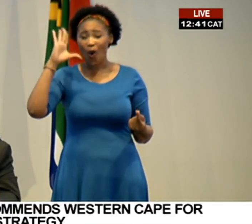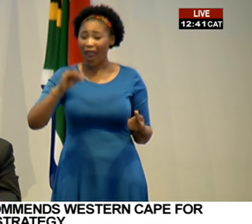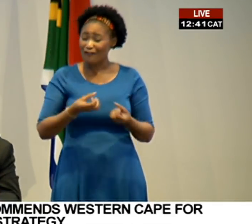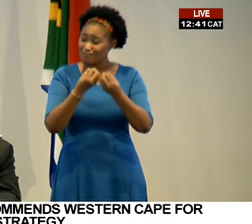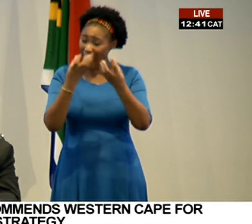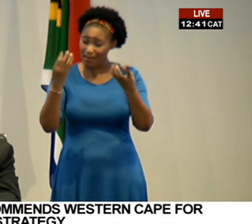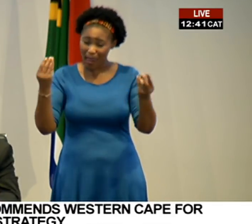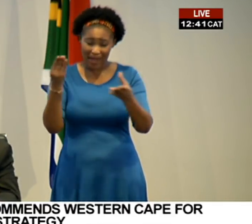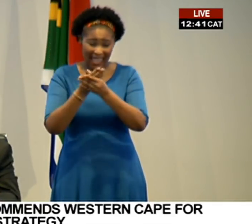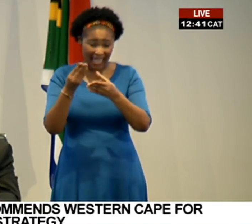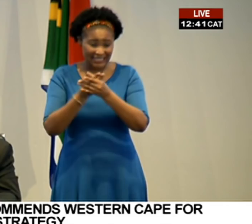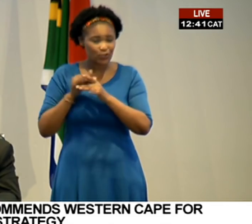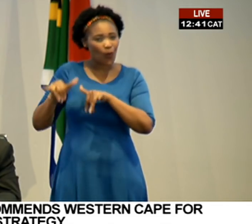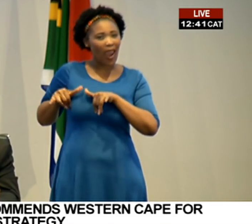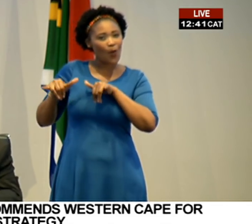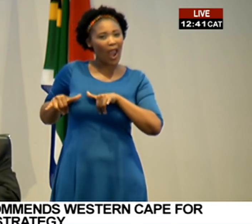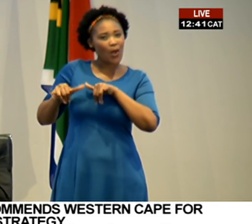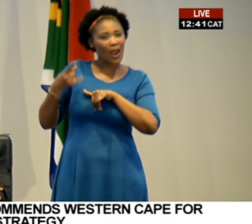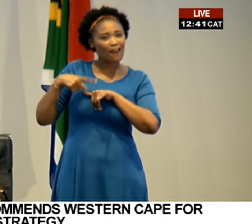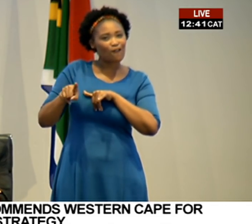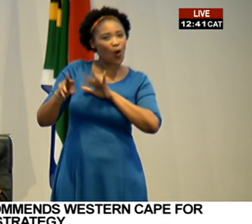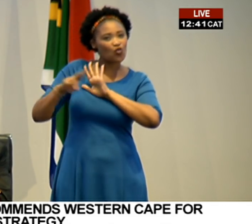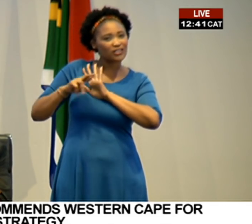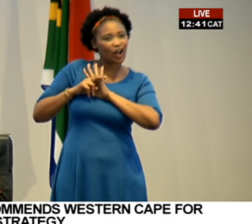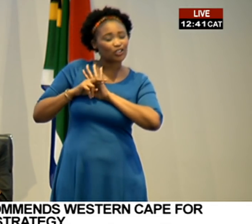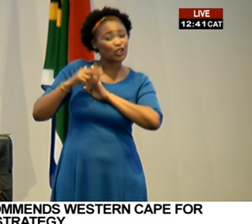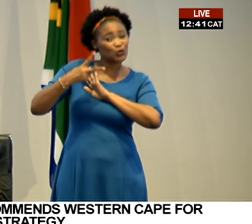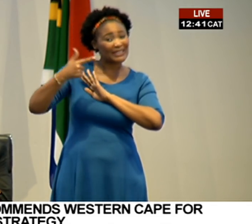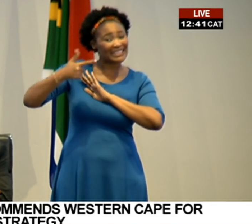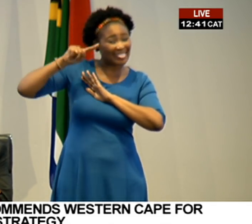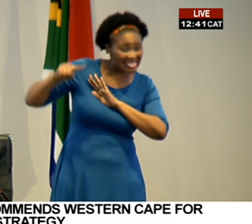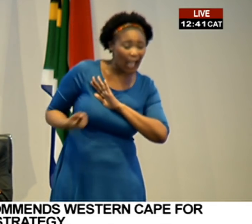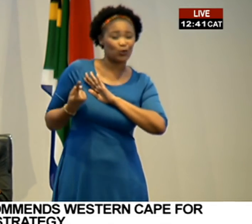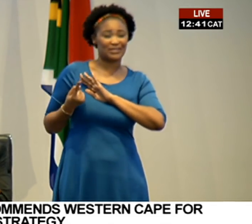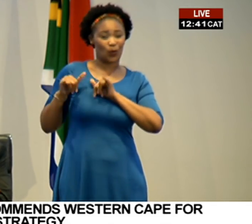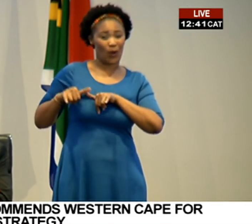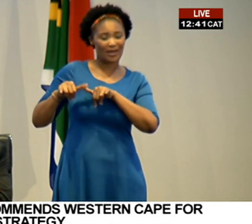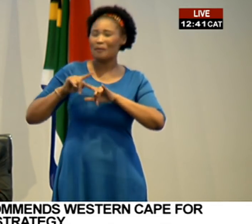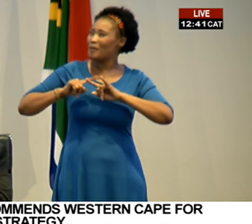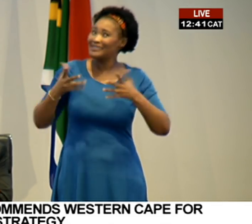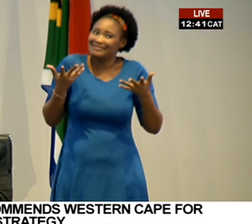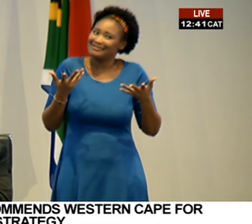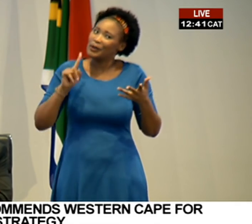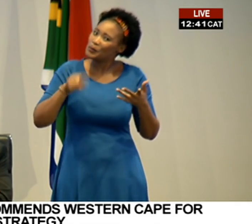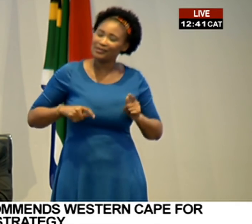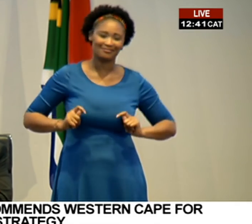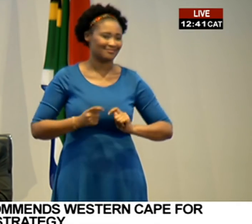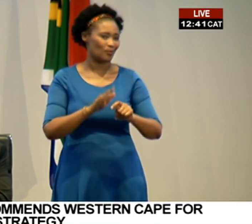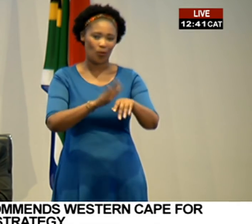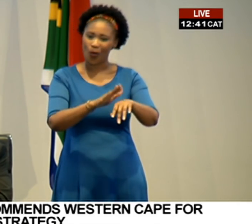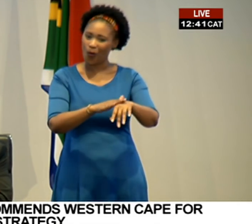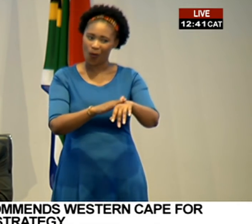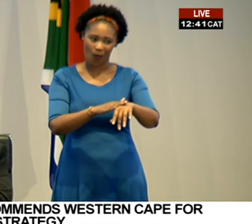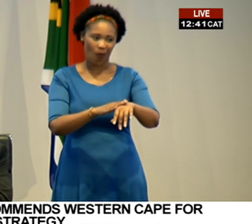say, 27,000, but we've got to upscale it. And as Minister Mkhize was saying, we're now going